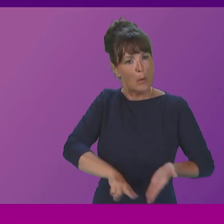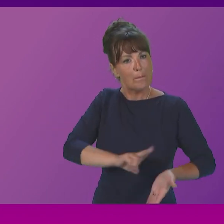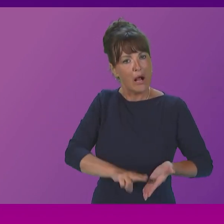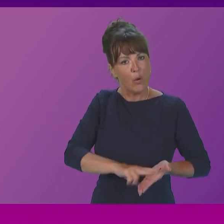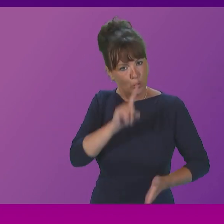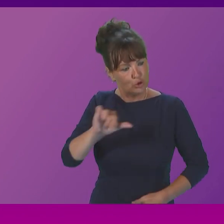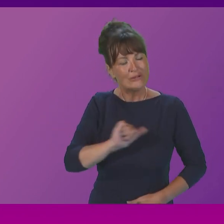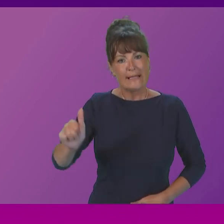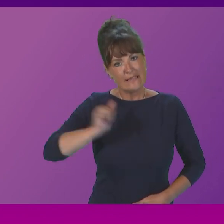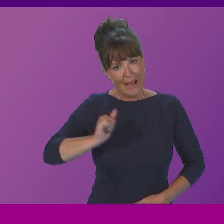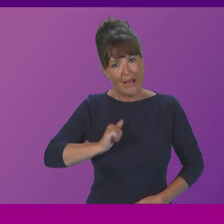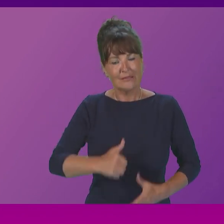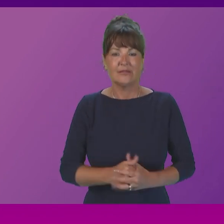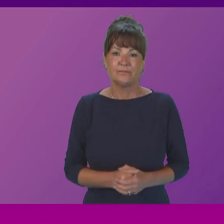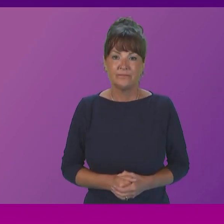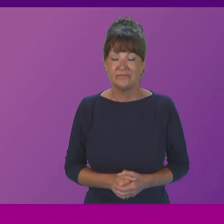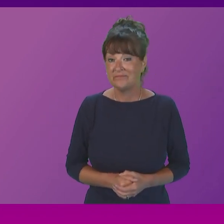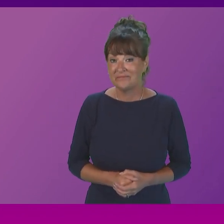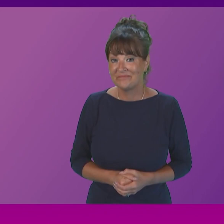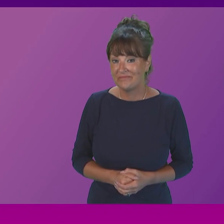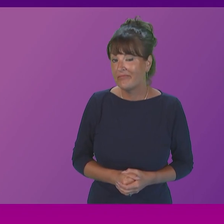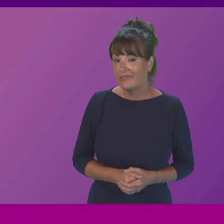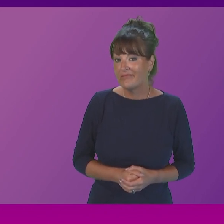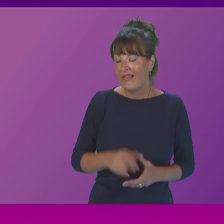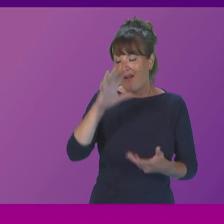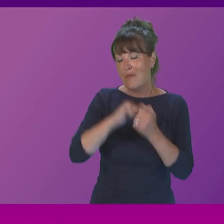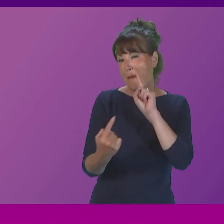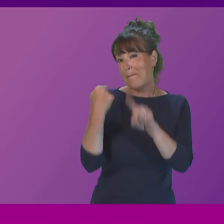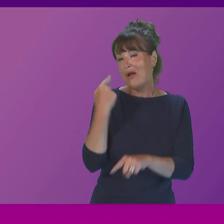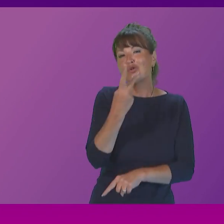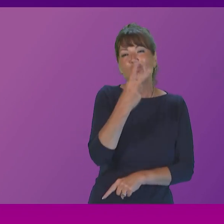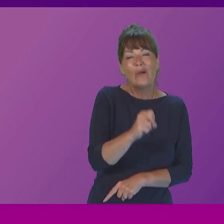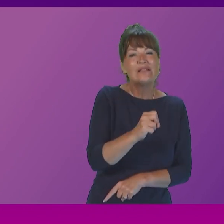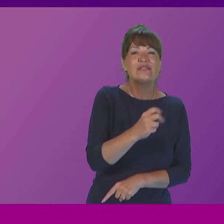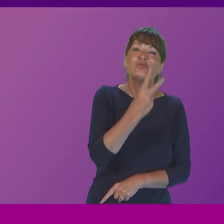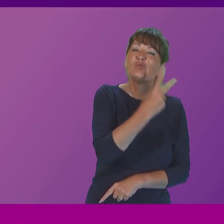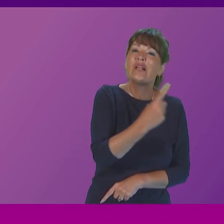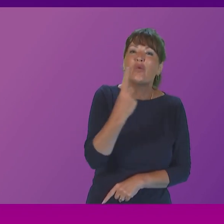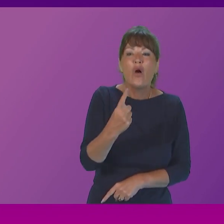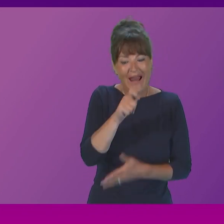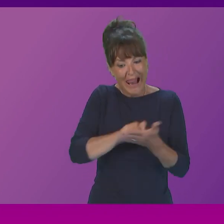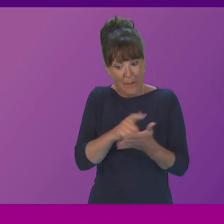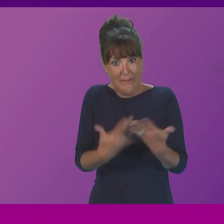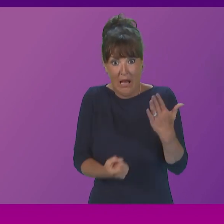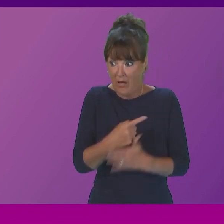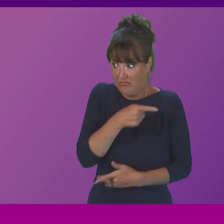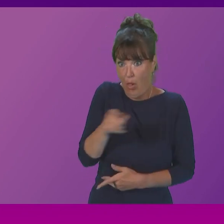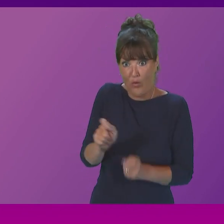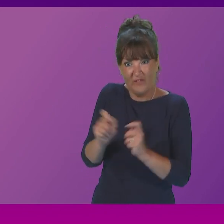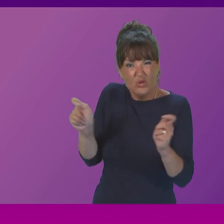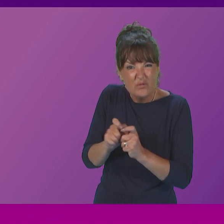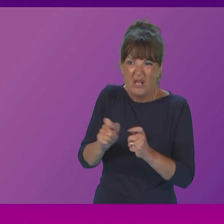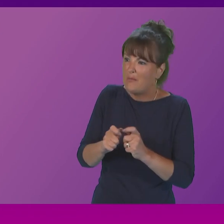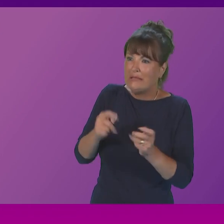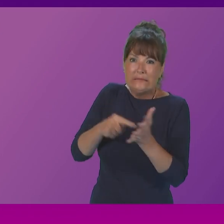I remember when the 2021 election had happened, and I was asked by different newspaper outlets, media outlets, to come